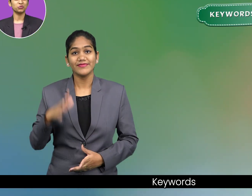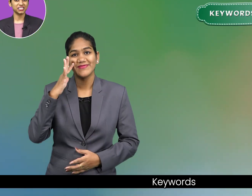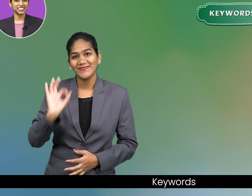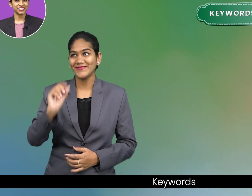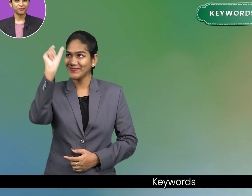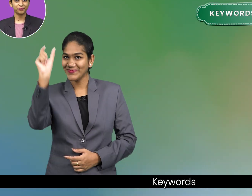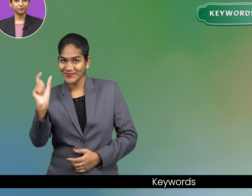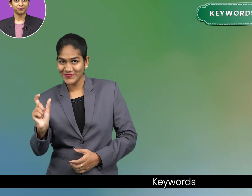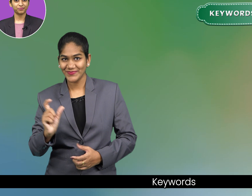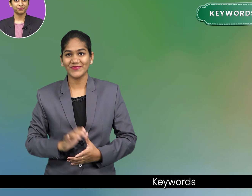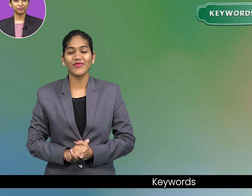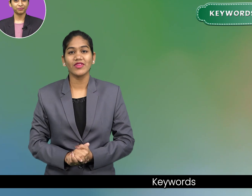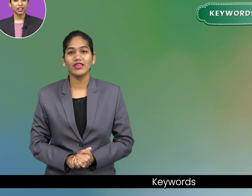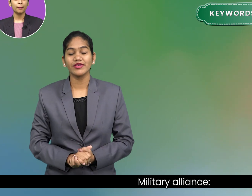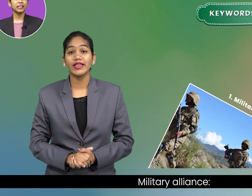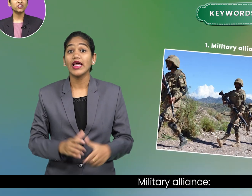Keywords: